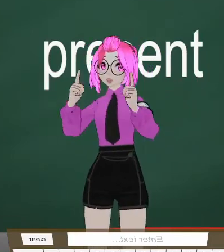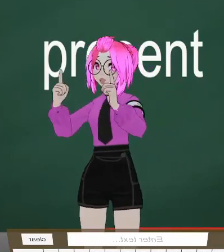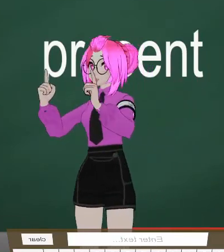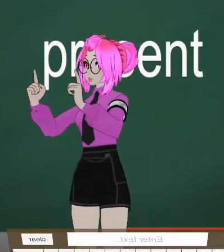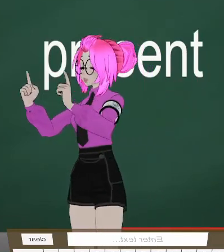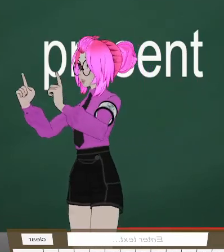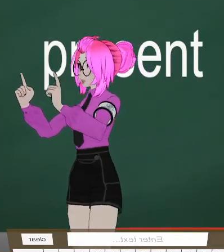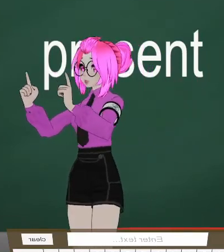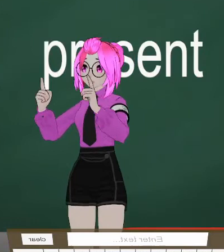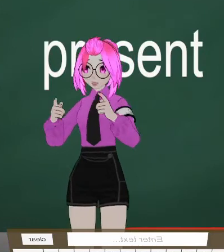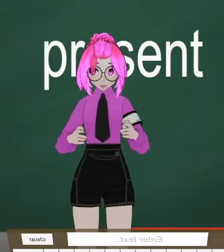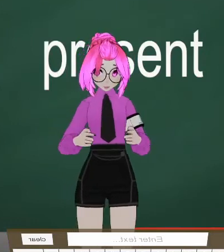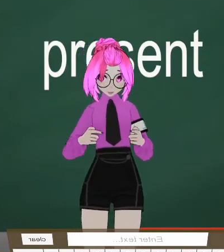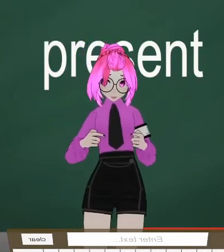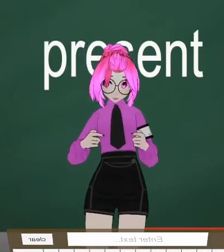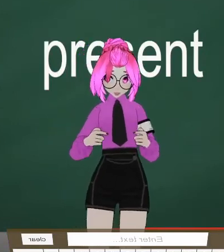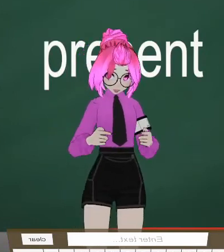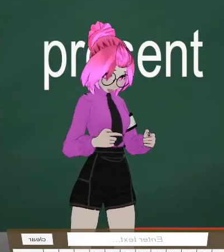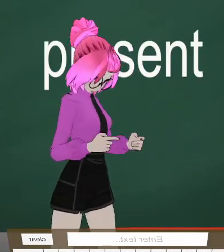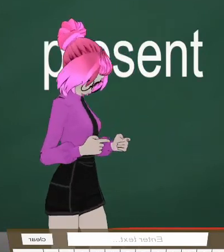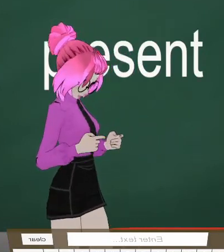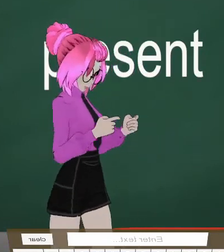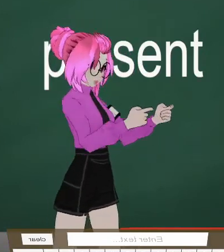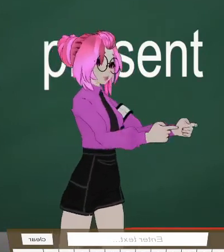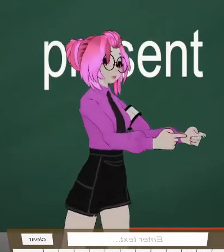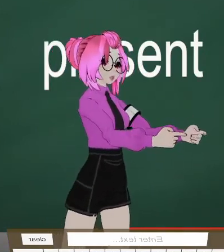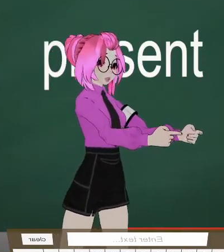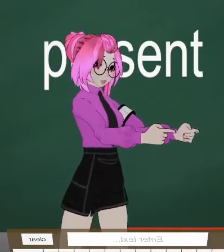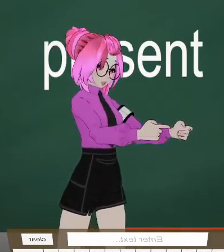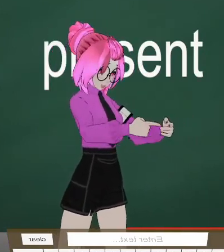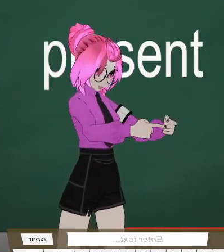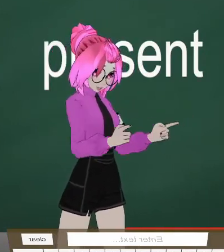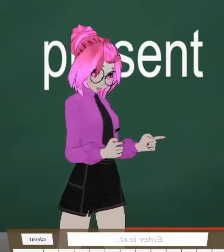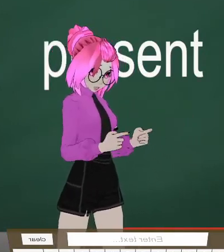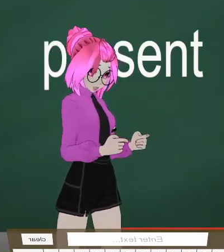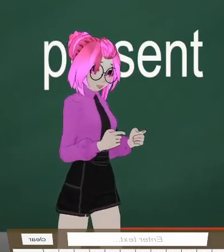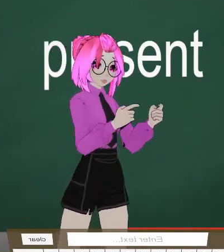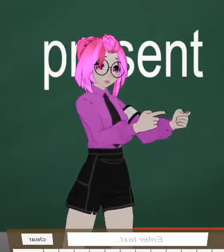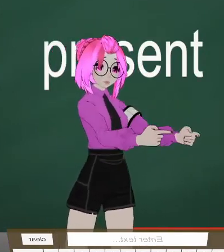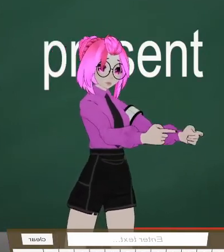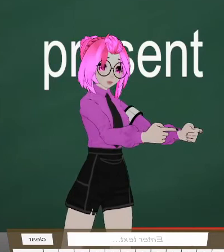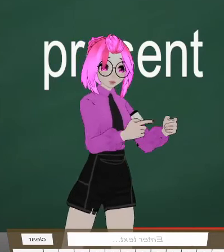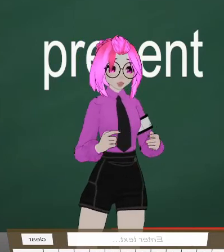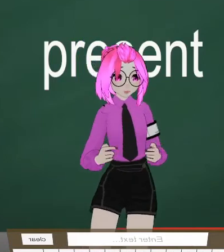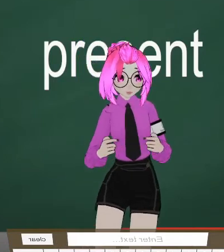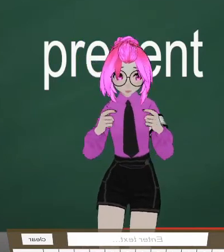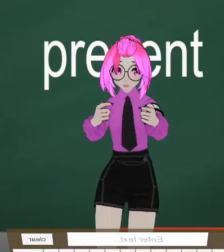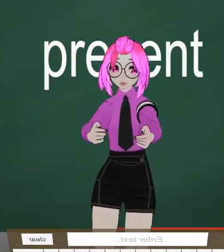don't have x hands you're gonna be using pointer and you have this present and you've given it to them it's like that box present have